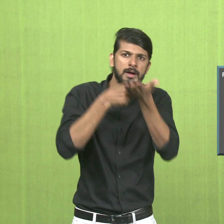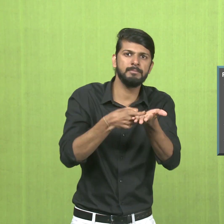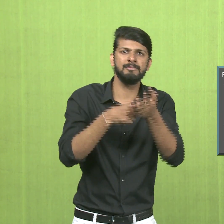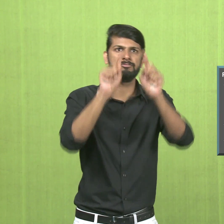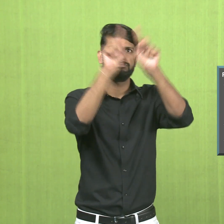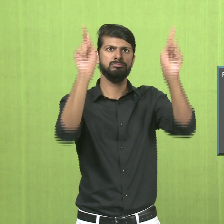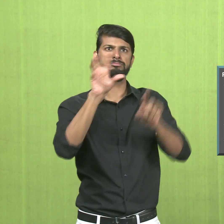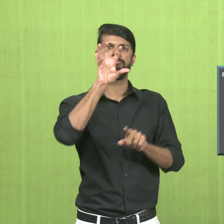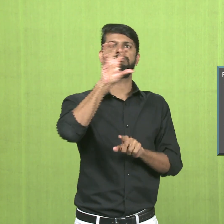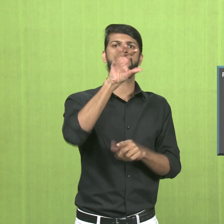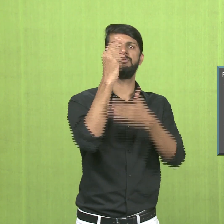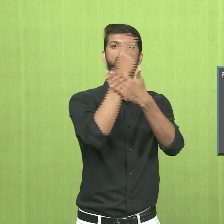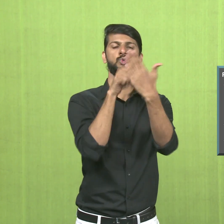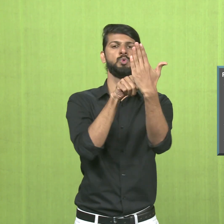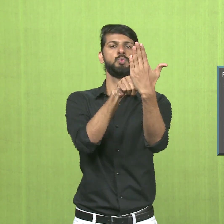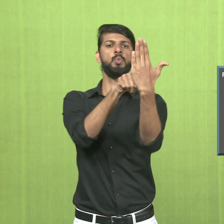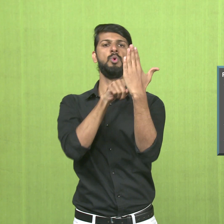is the Palghat Devi.